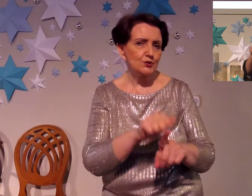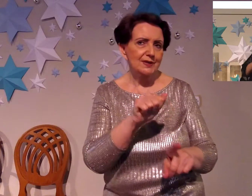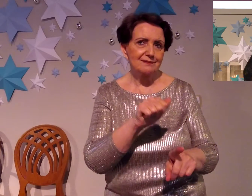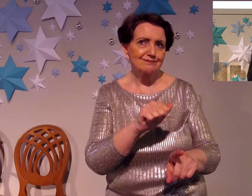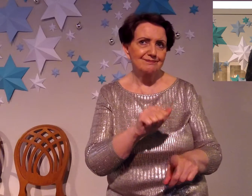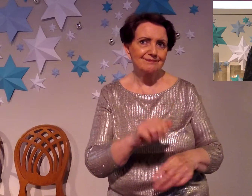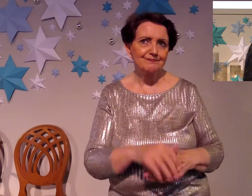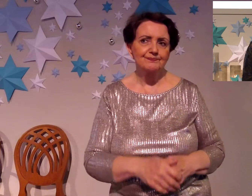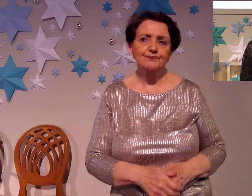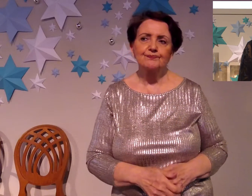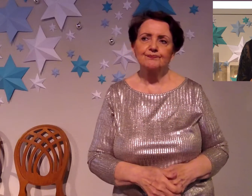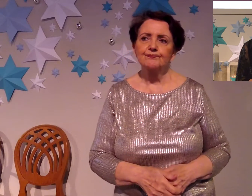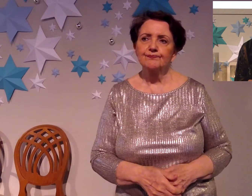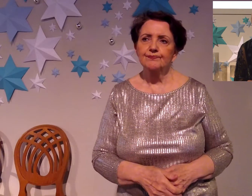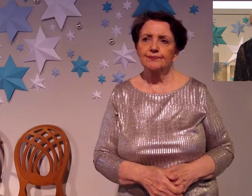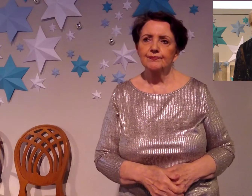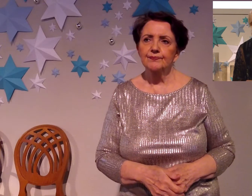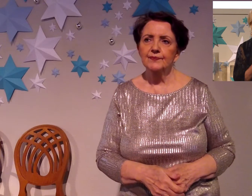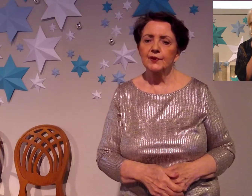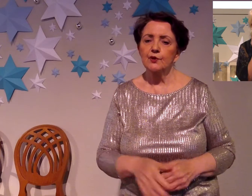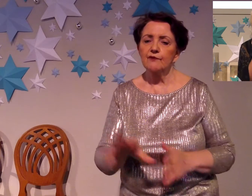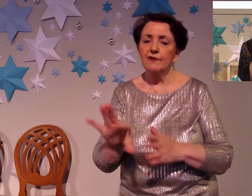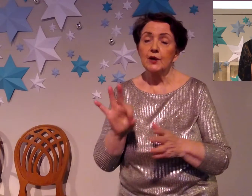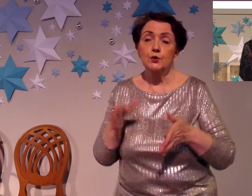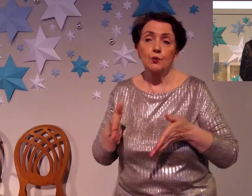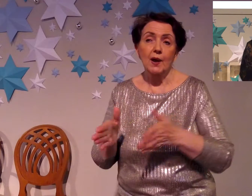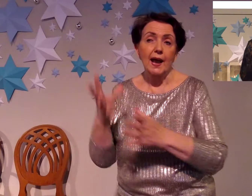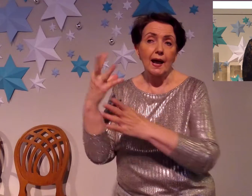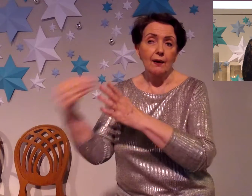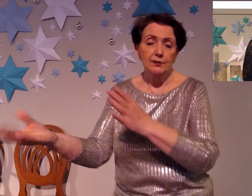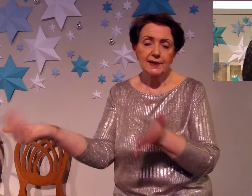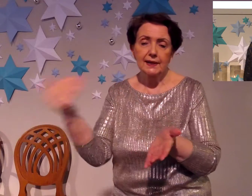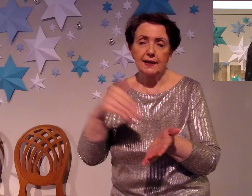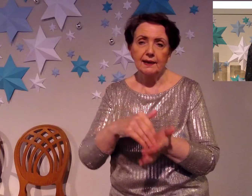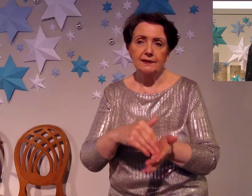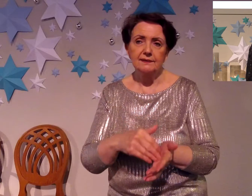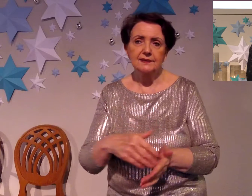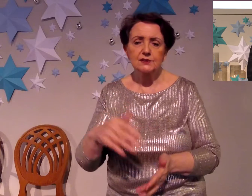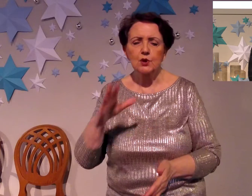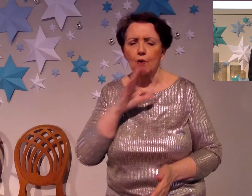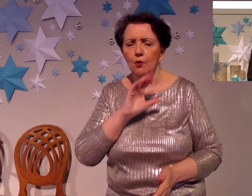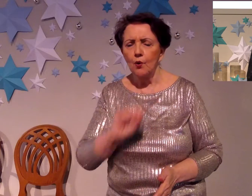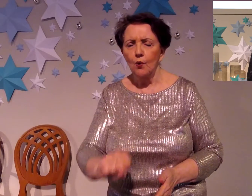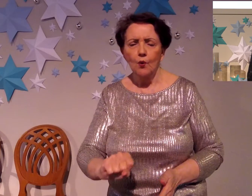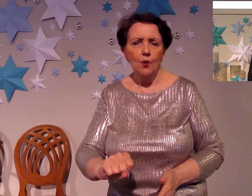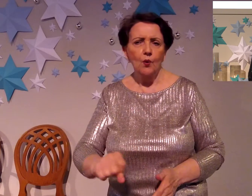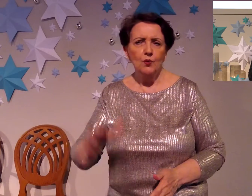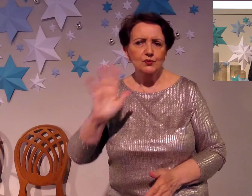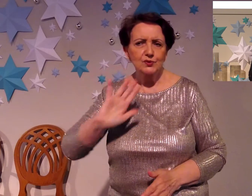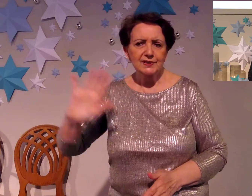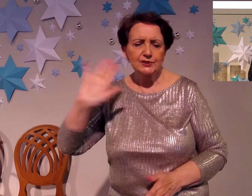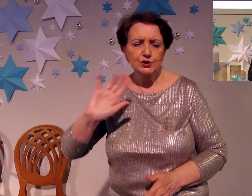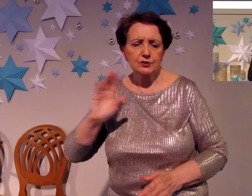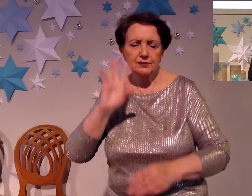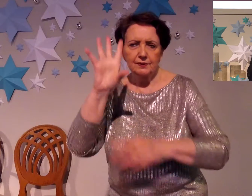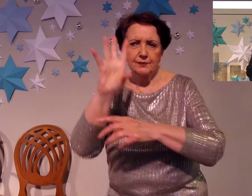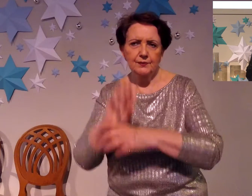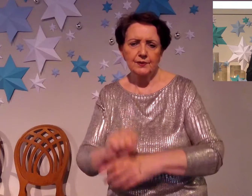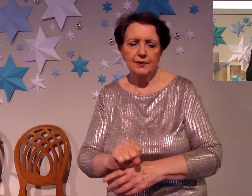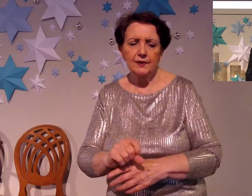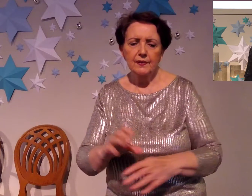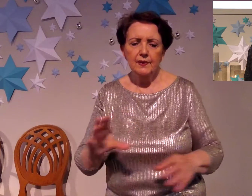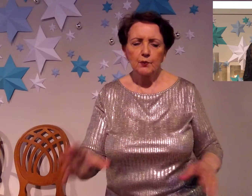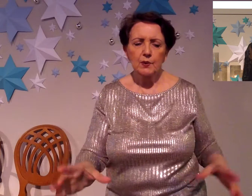And we find our way back out again. And this ancient tradition that we have married with the solstice is